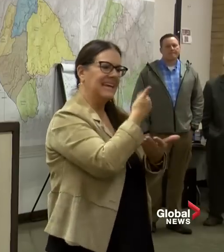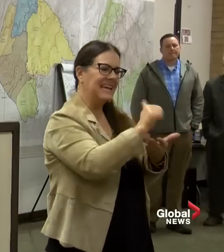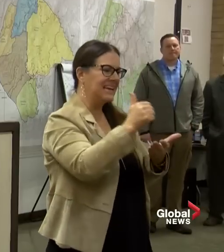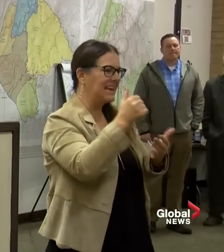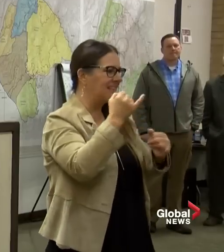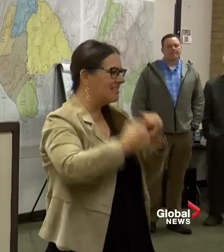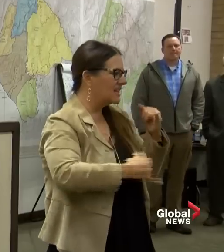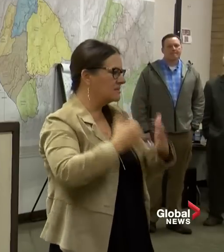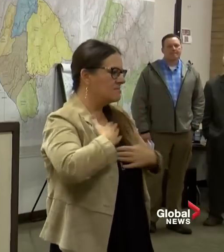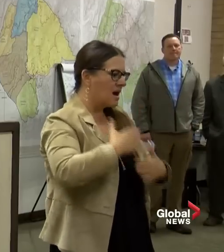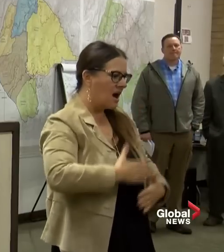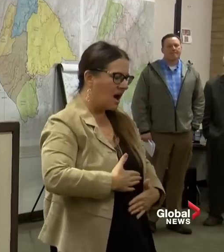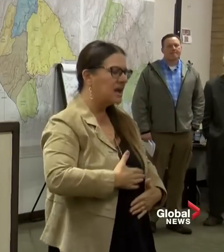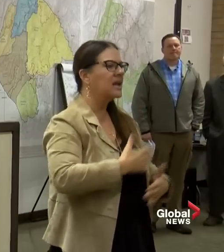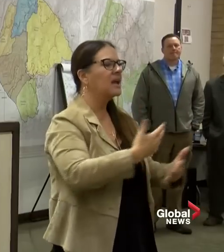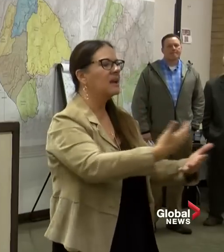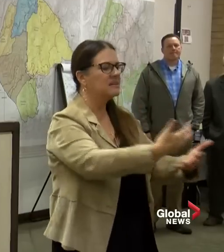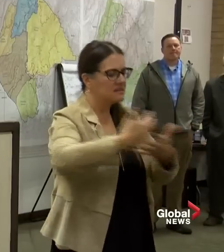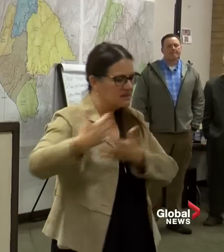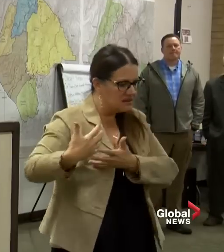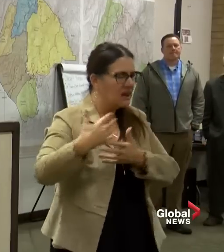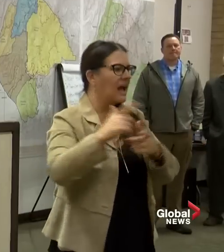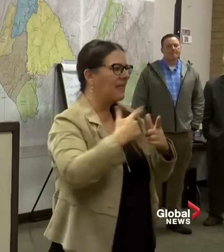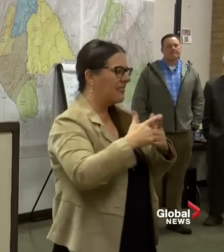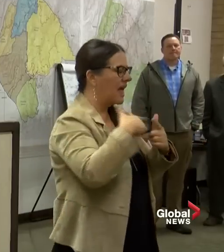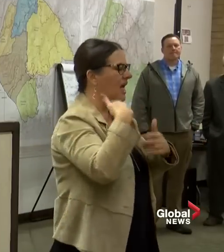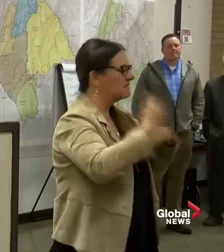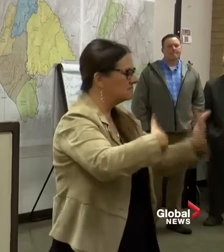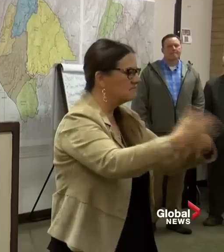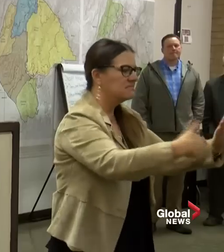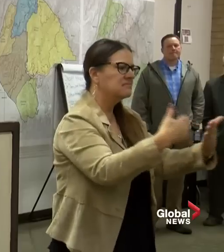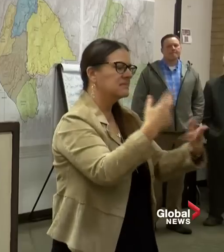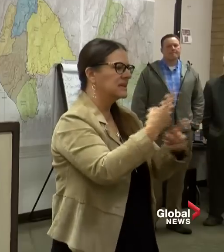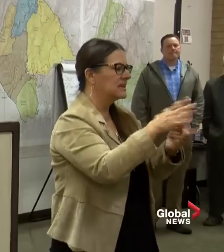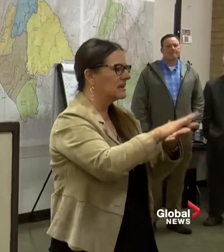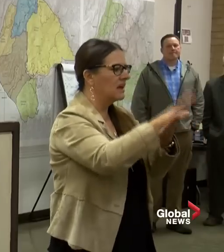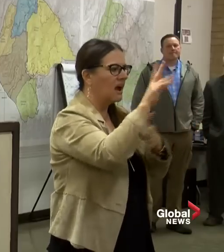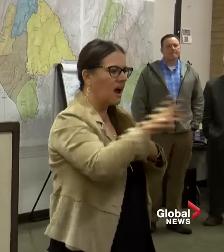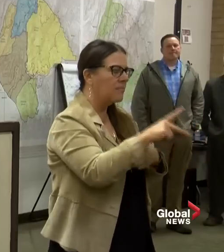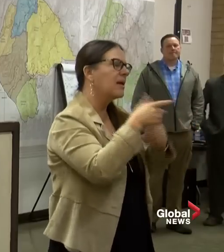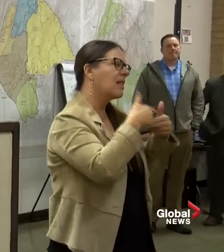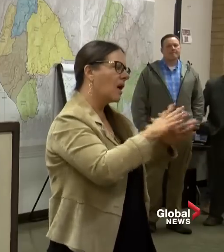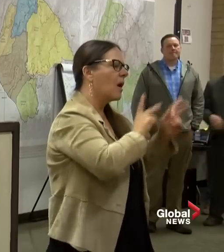also move onto the road to getting people back into their homes, or at least the property where they